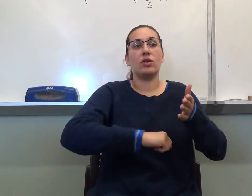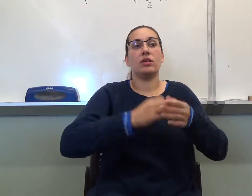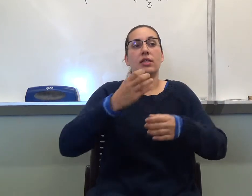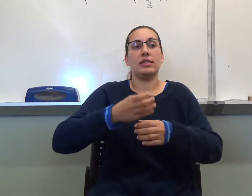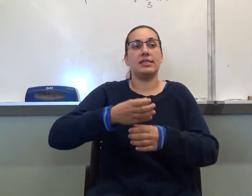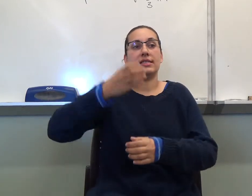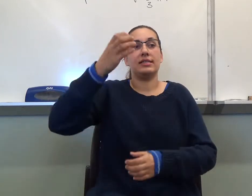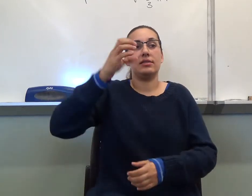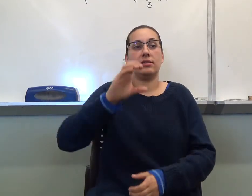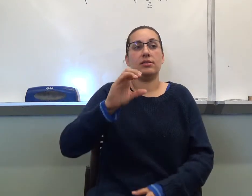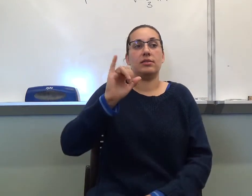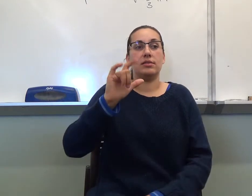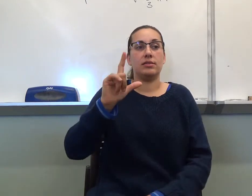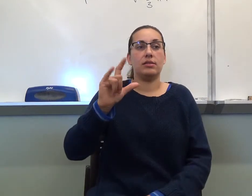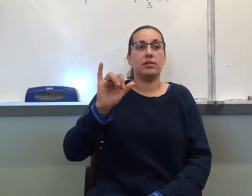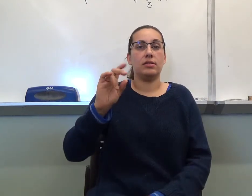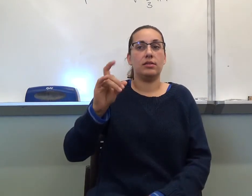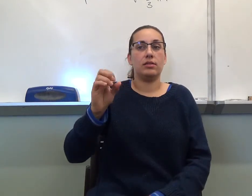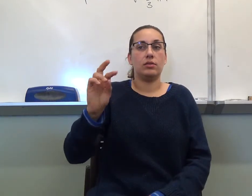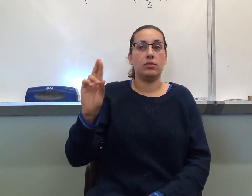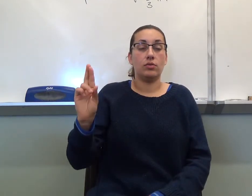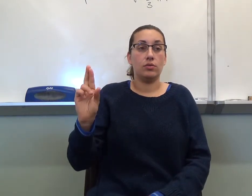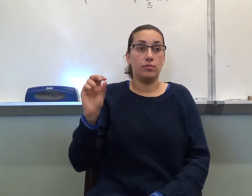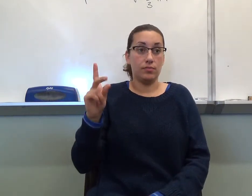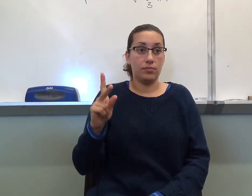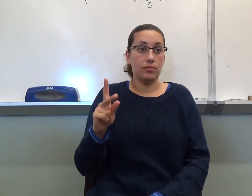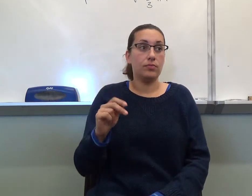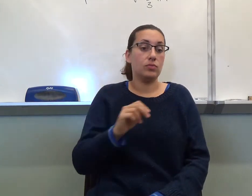cylinder, which is going to be 125 minus